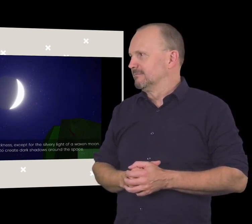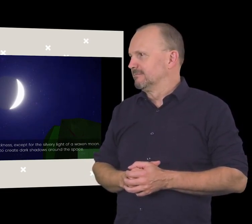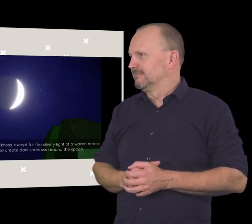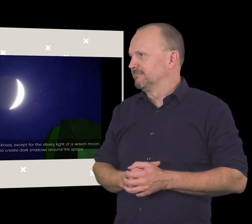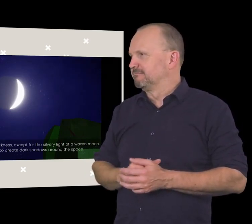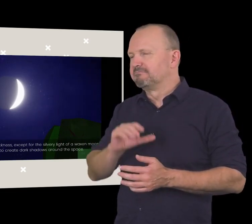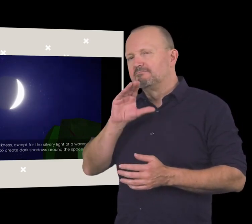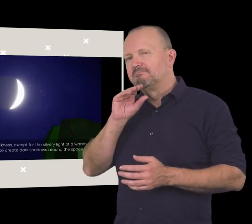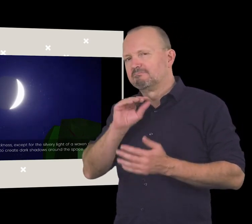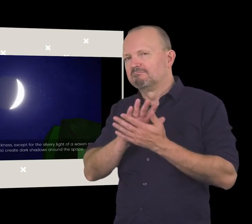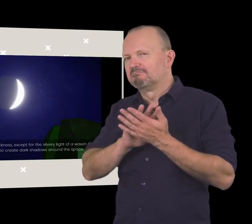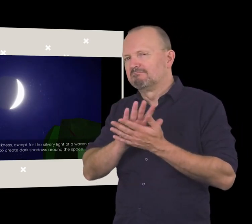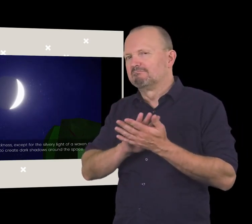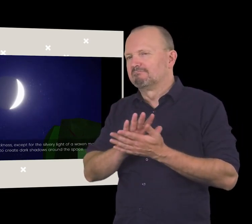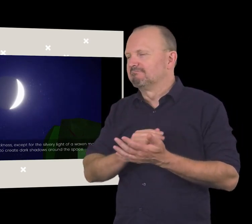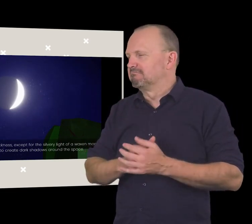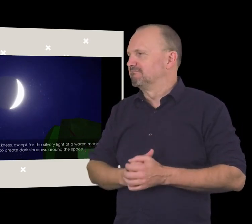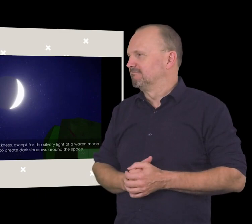who